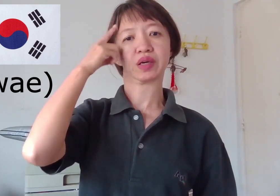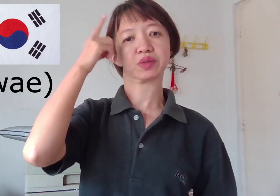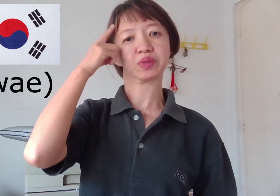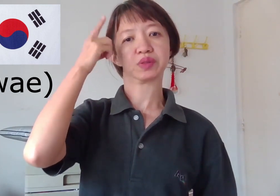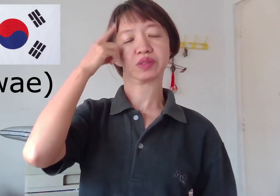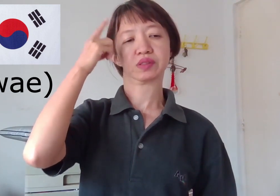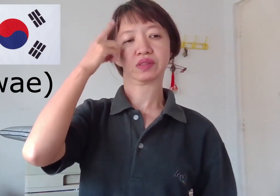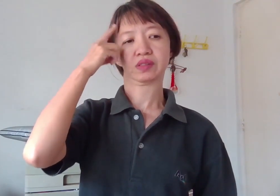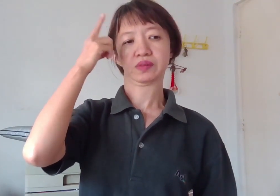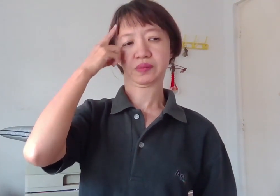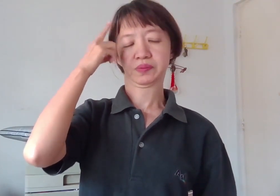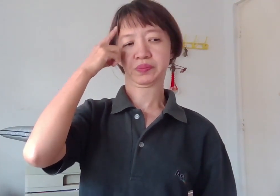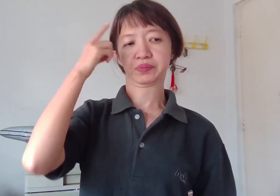weyo.